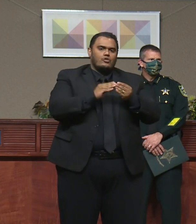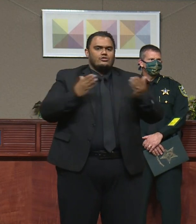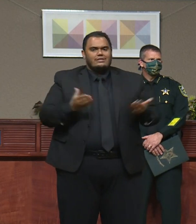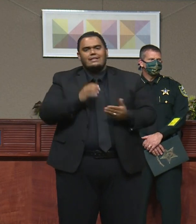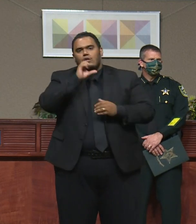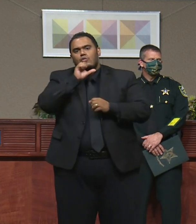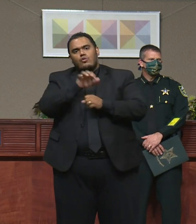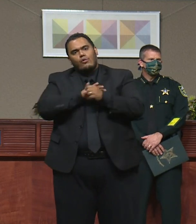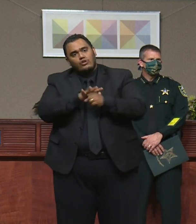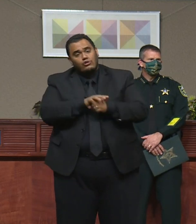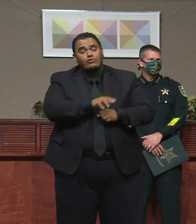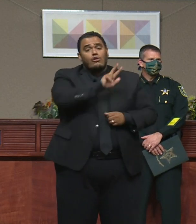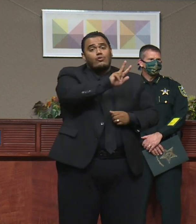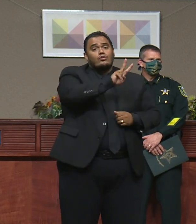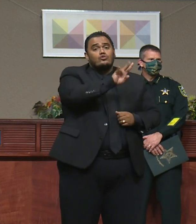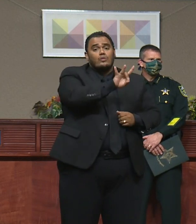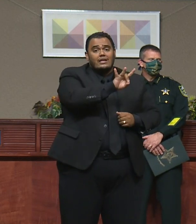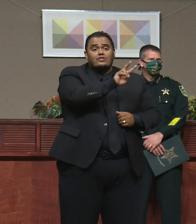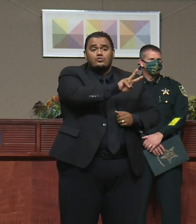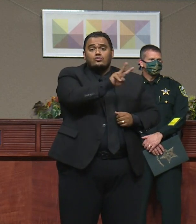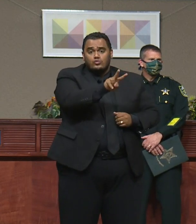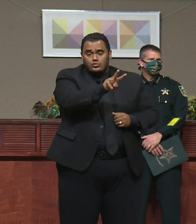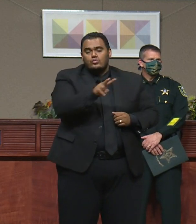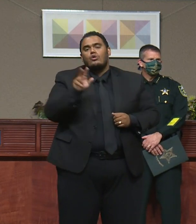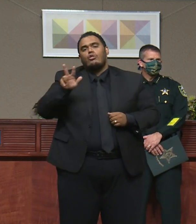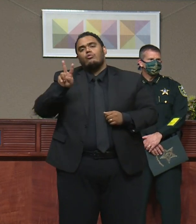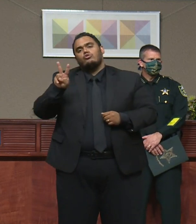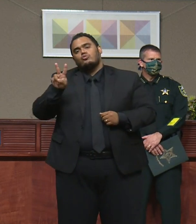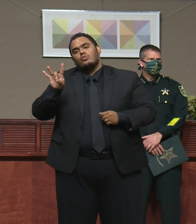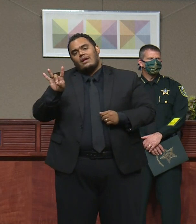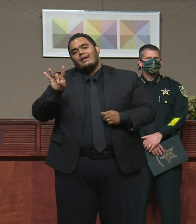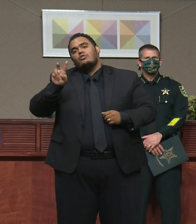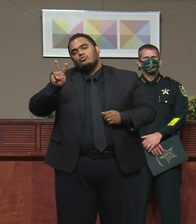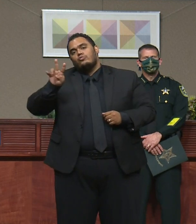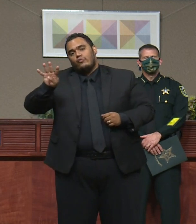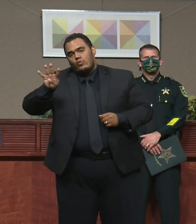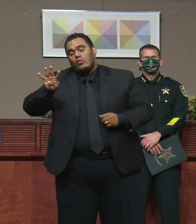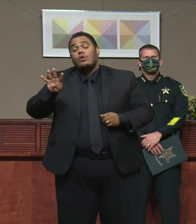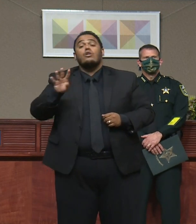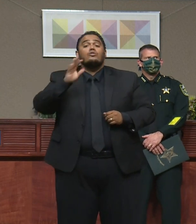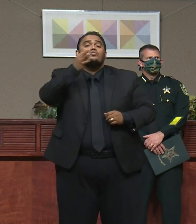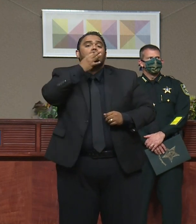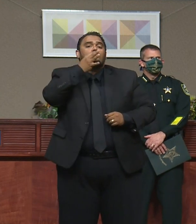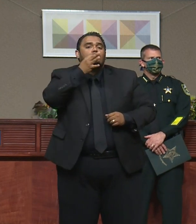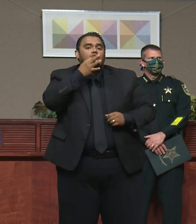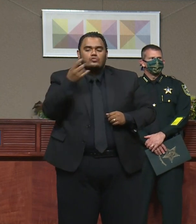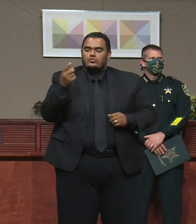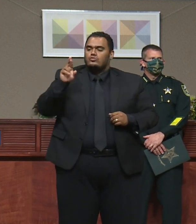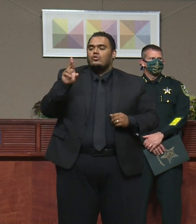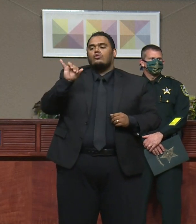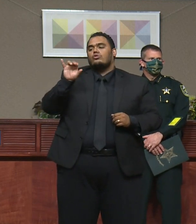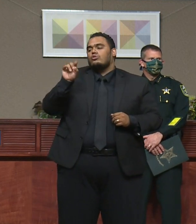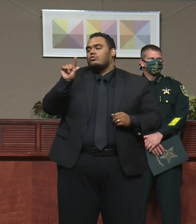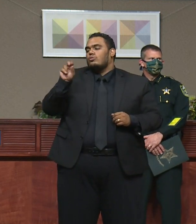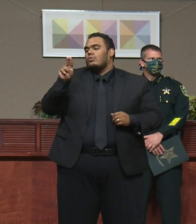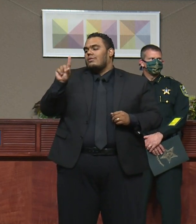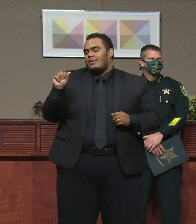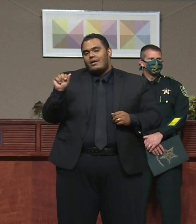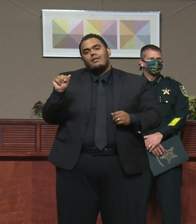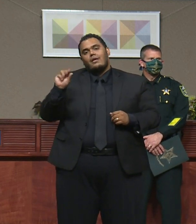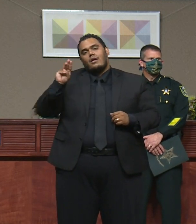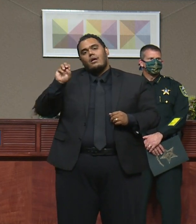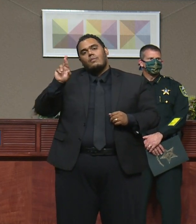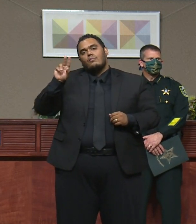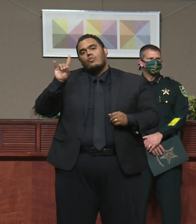course, 32822 and 32824. You will hear shortly from Dr. Yolanda Martinez, the director